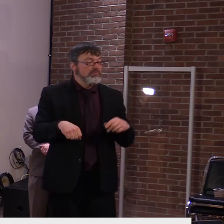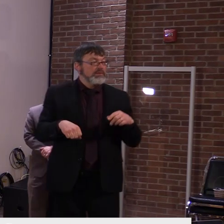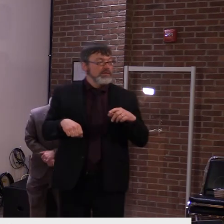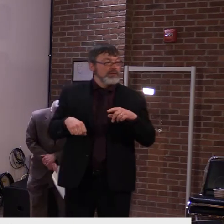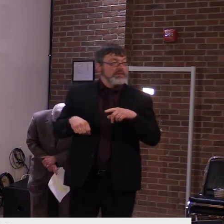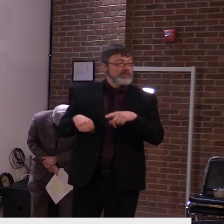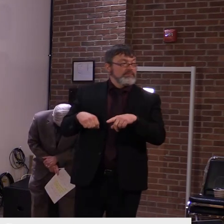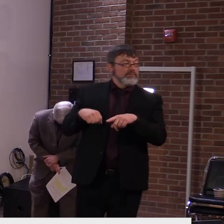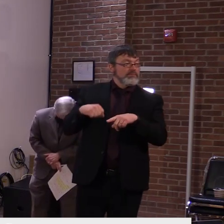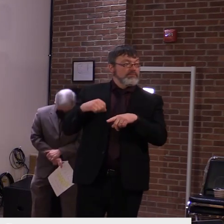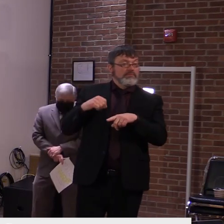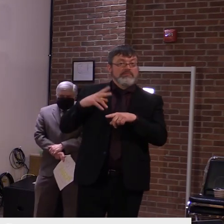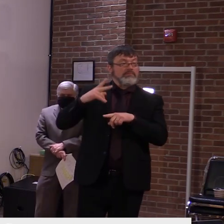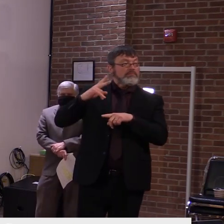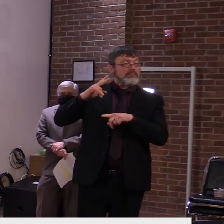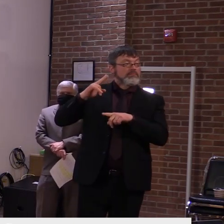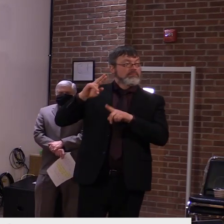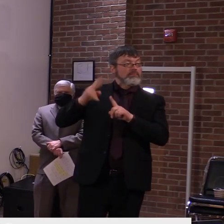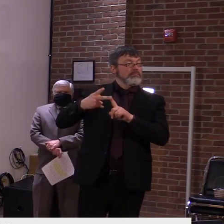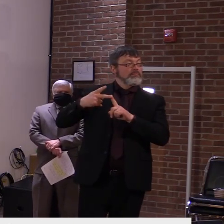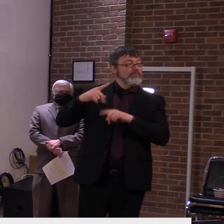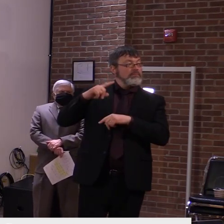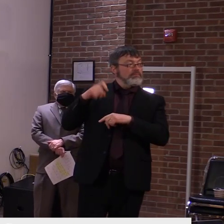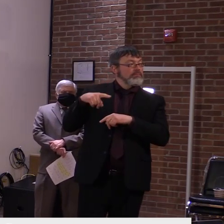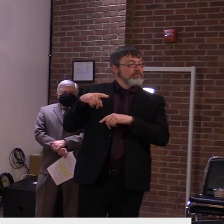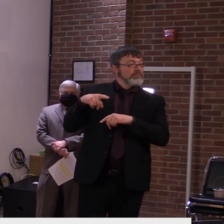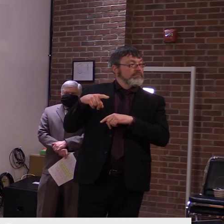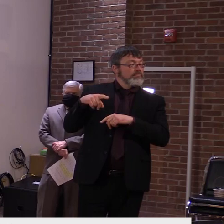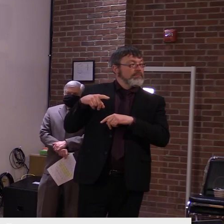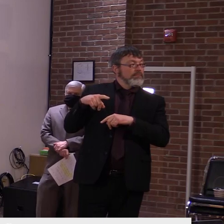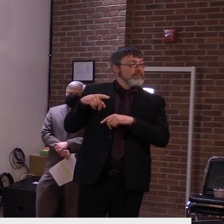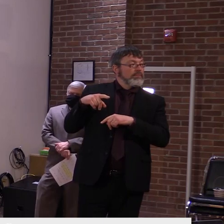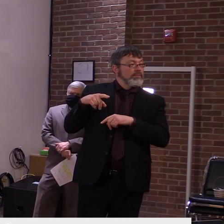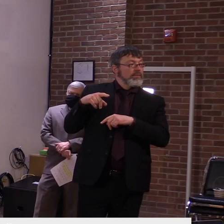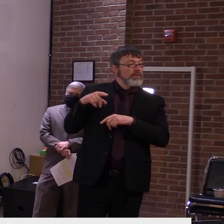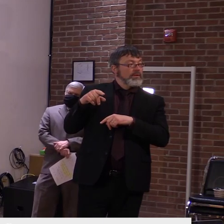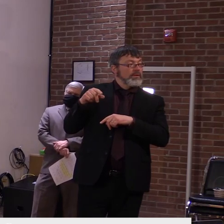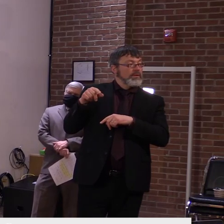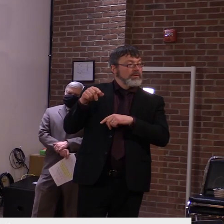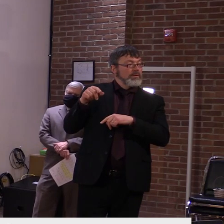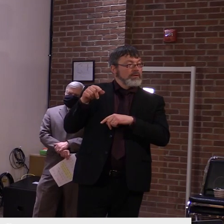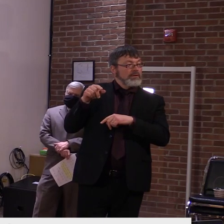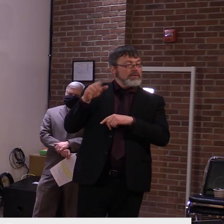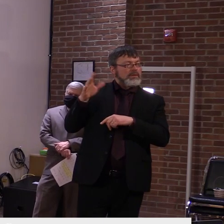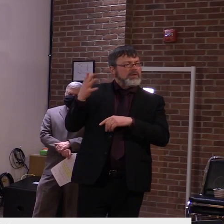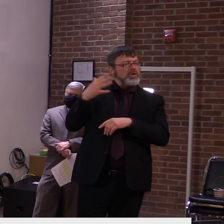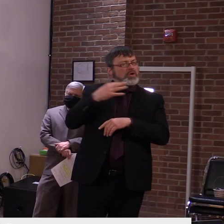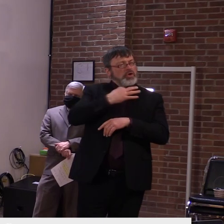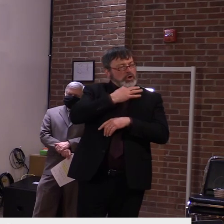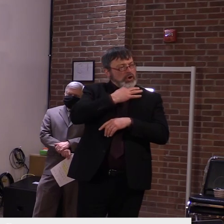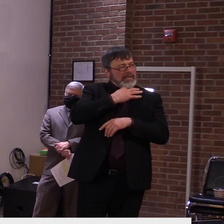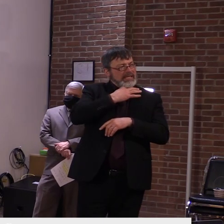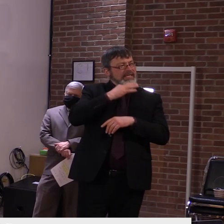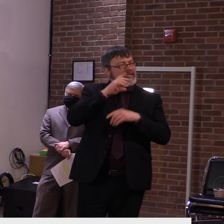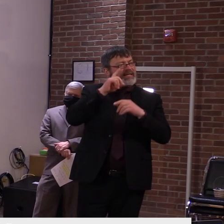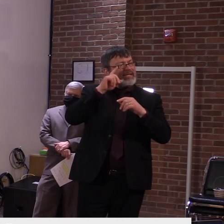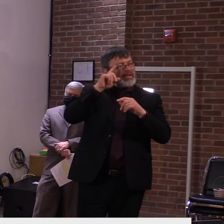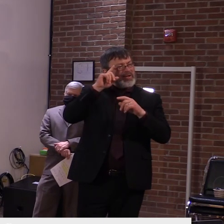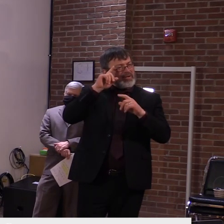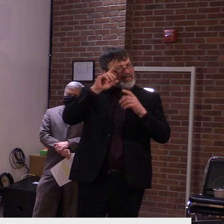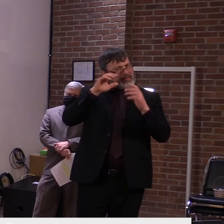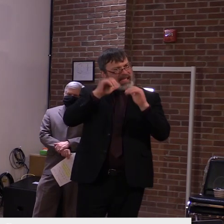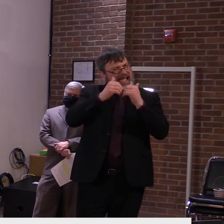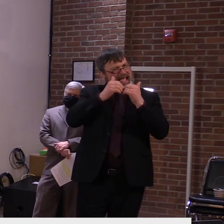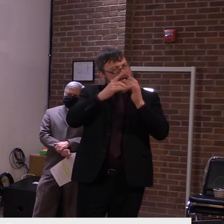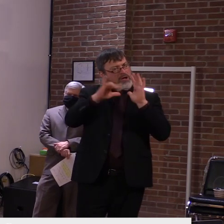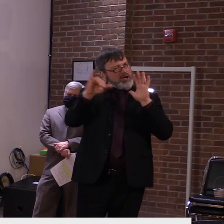or vaccinations that you can share? Targets that would be a criteria for reopening? Yeah, nothing I can share at this point in time, but in the very